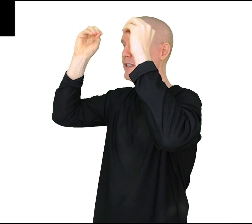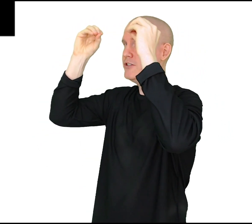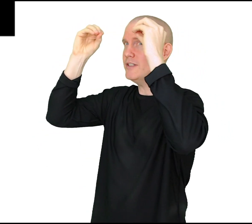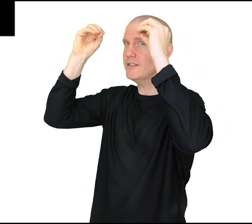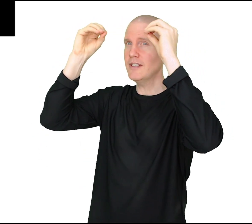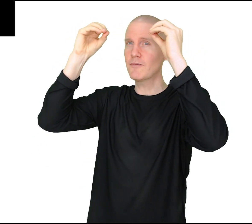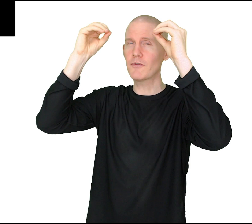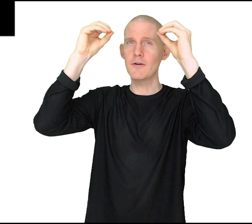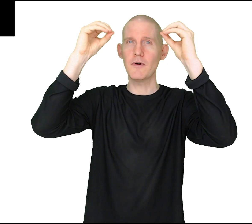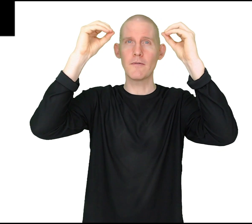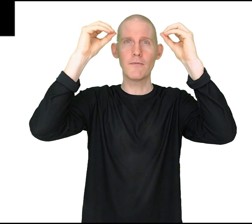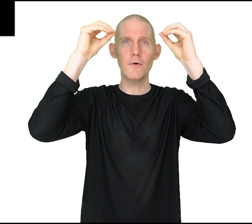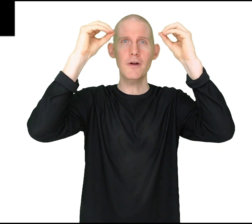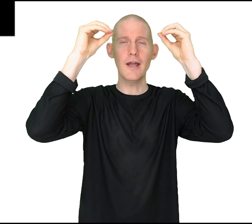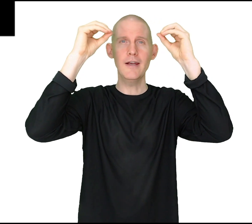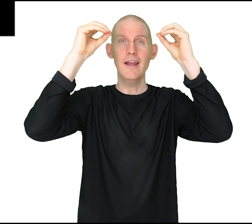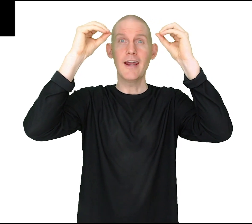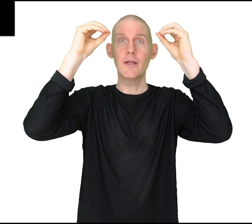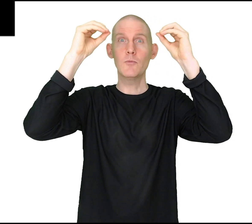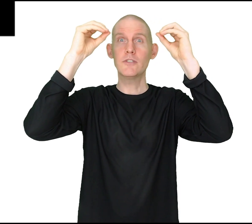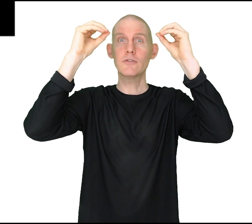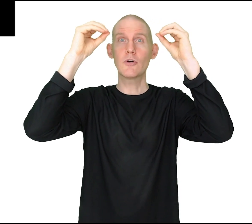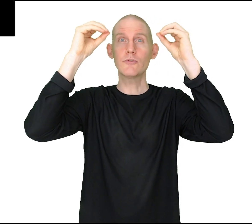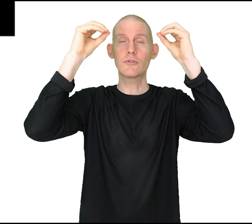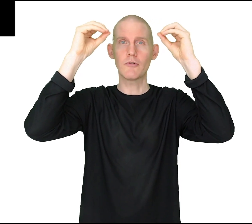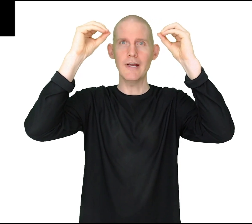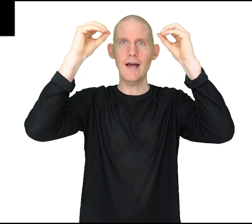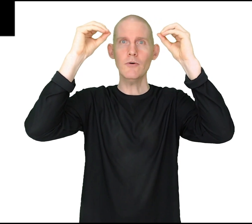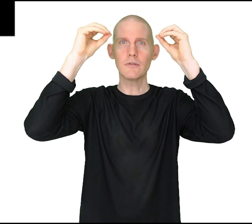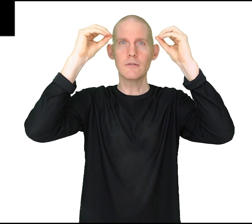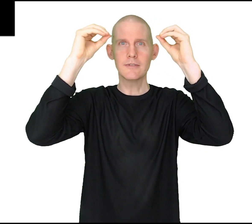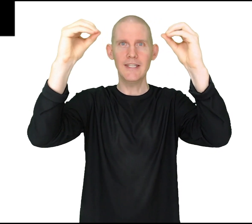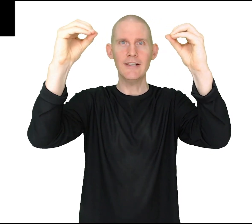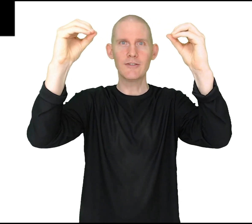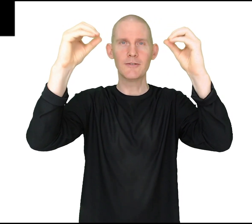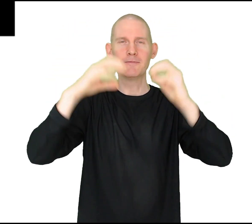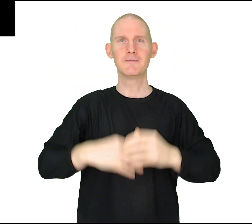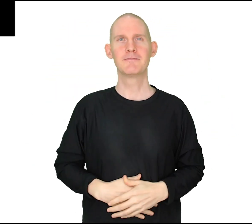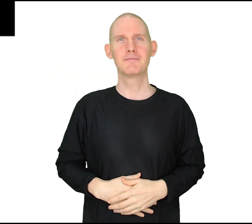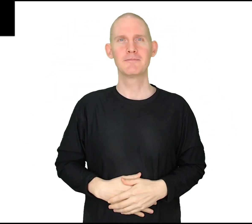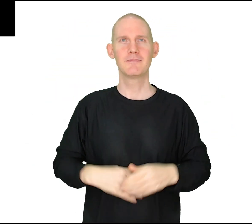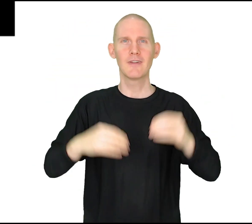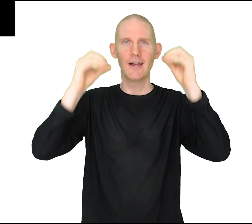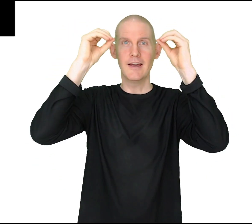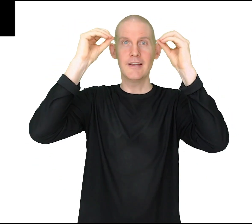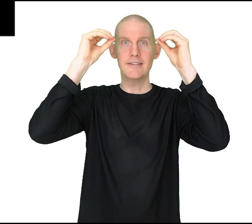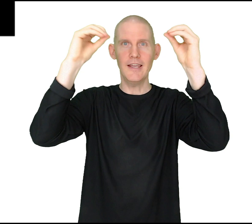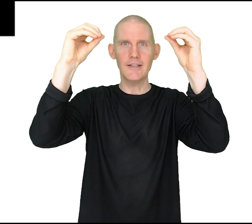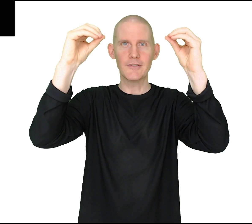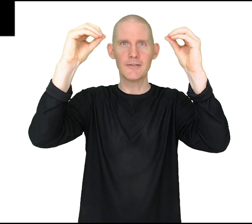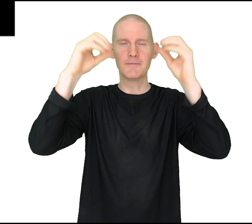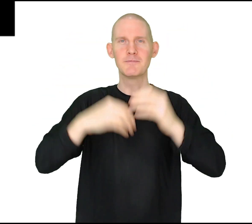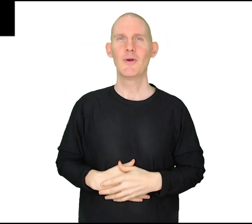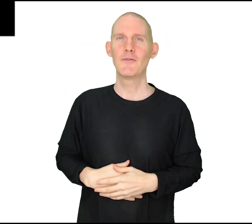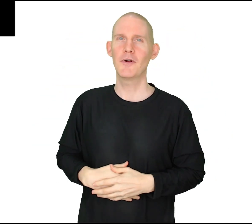inches in front of our forehead, and then we just go straight out. Teach. Teach. From the